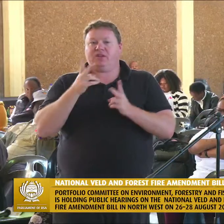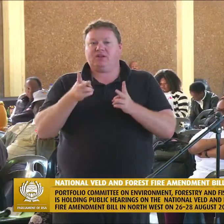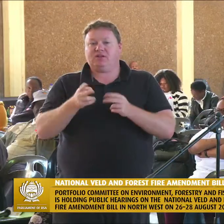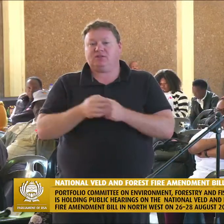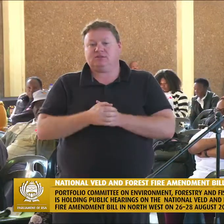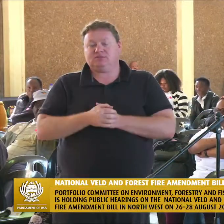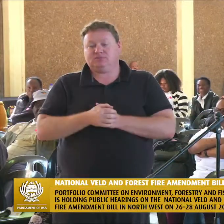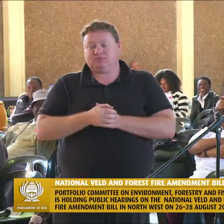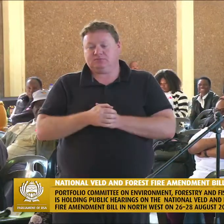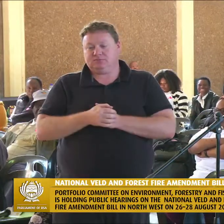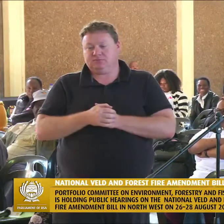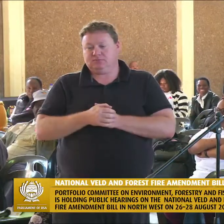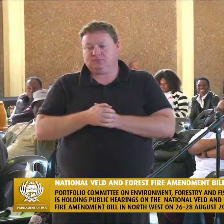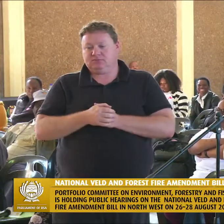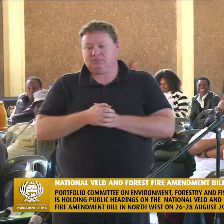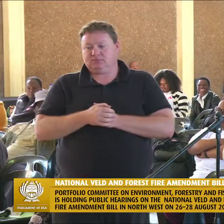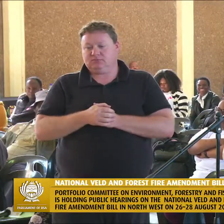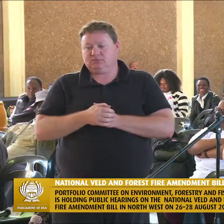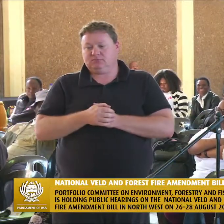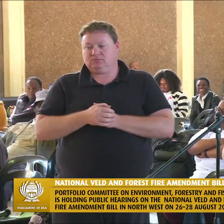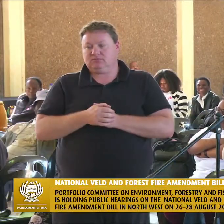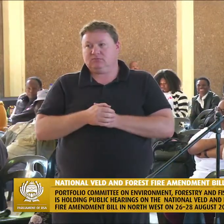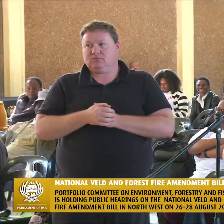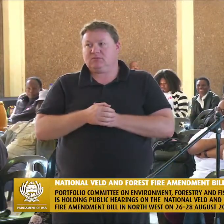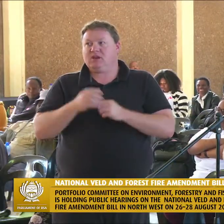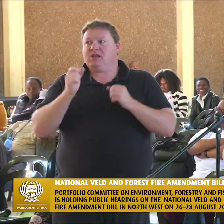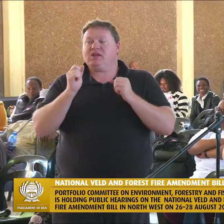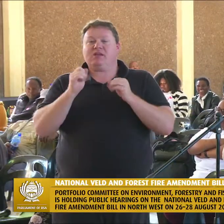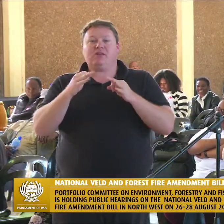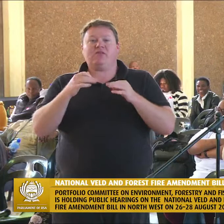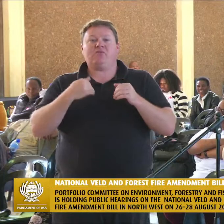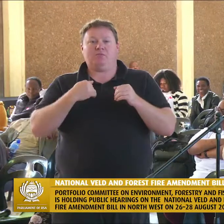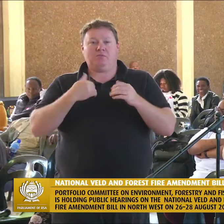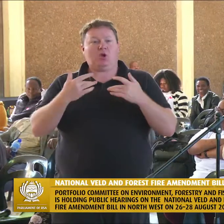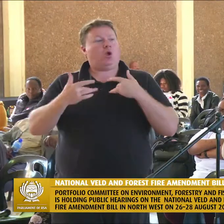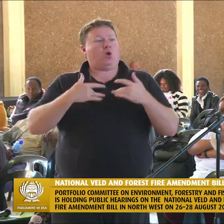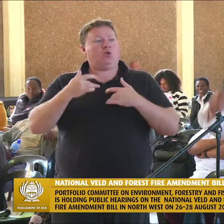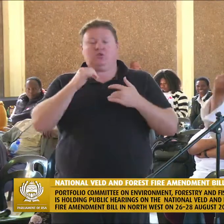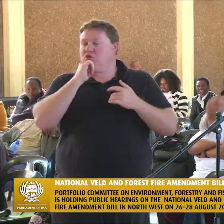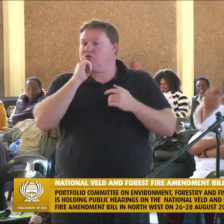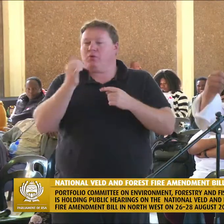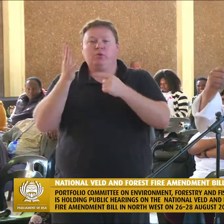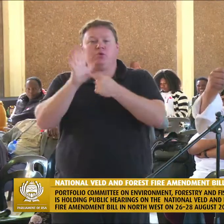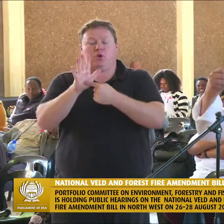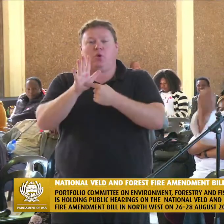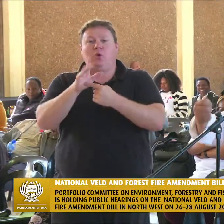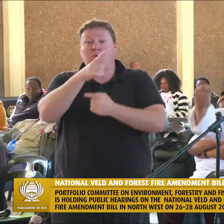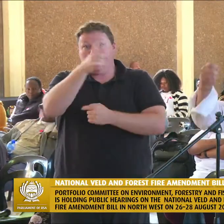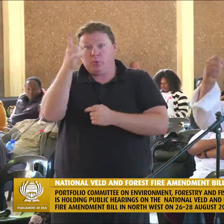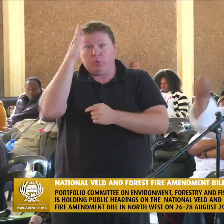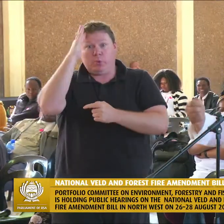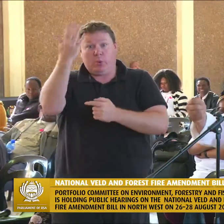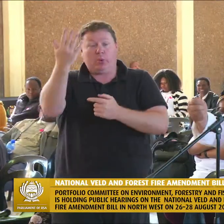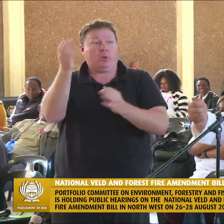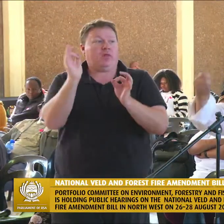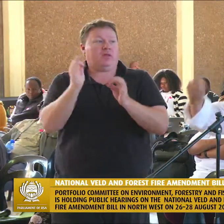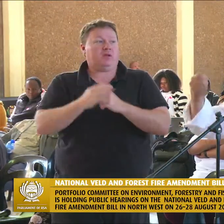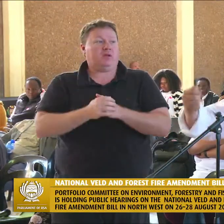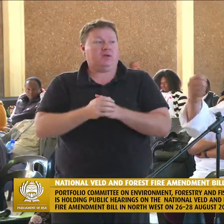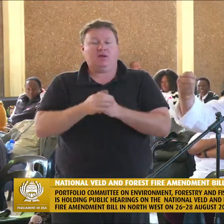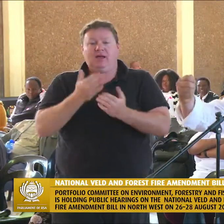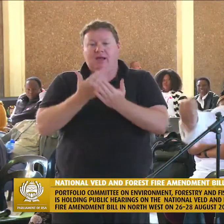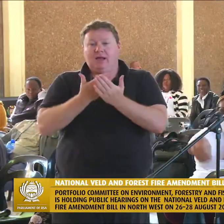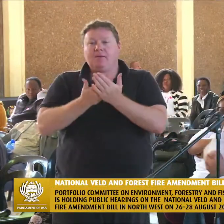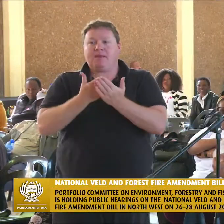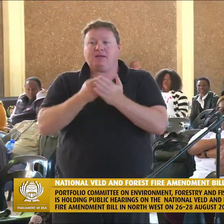you heard me that if if i don't raise my concern you won't know about it we have the capacity to train all the